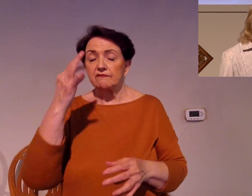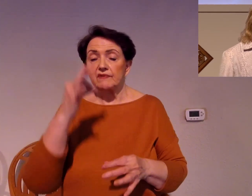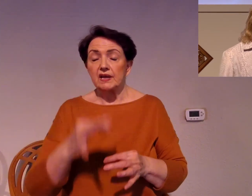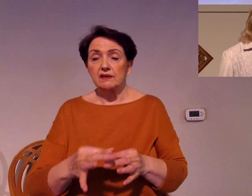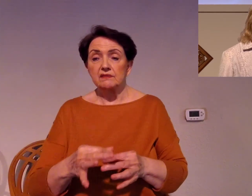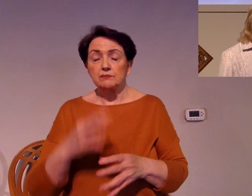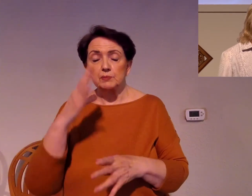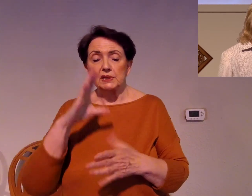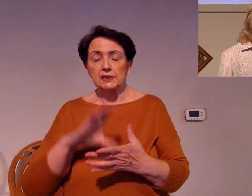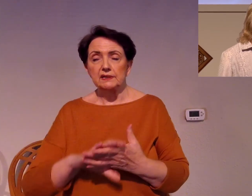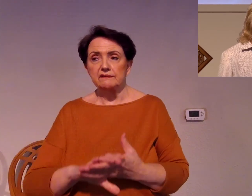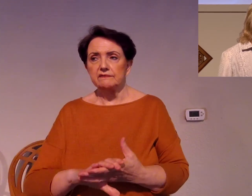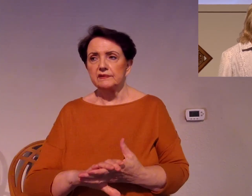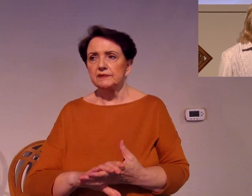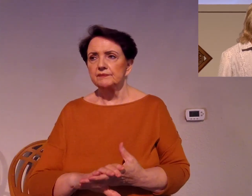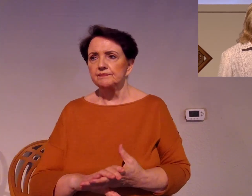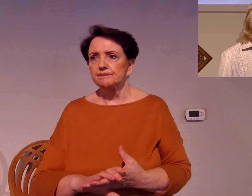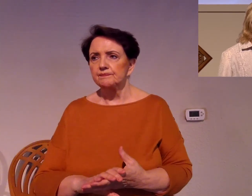believe.